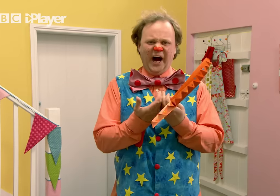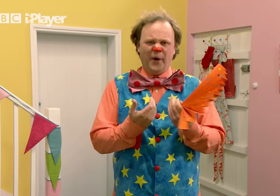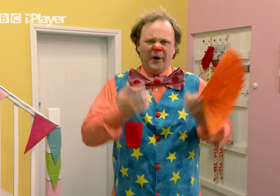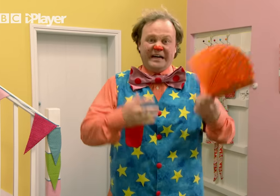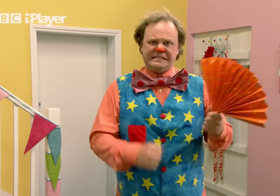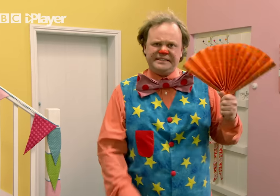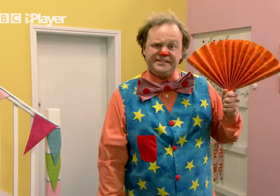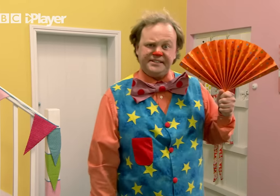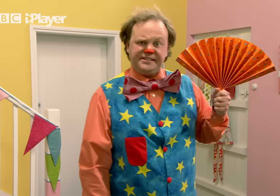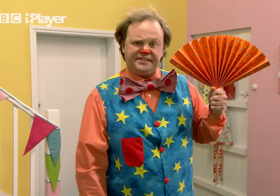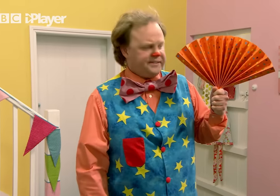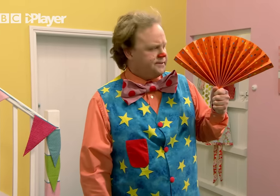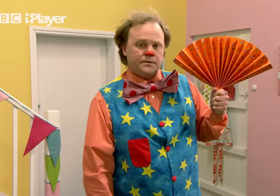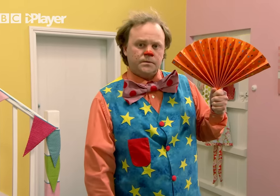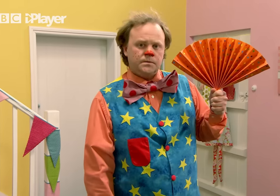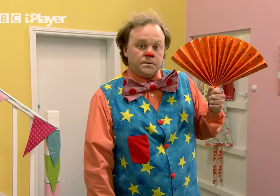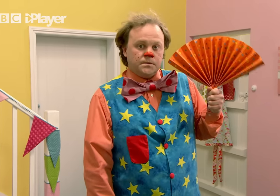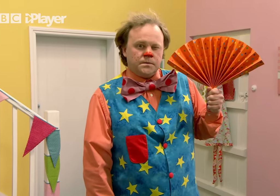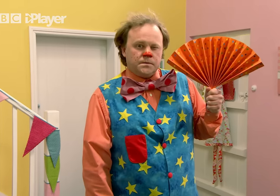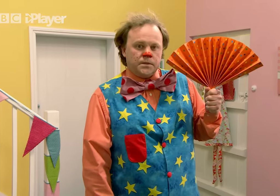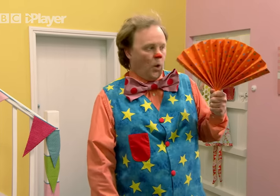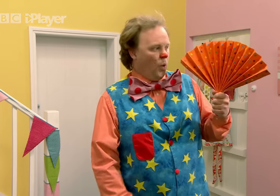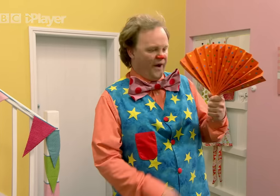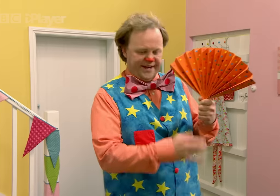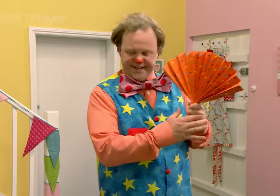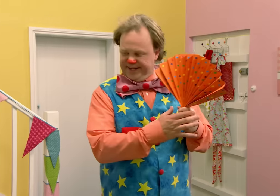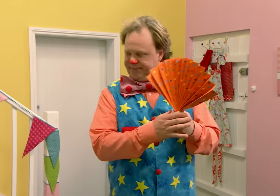How? You need to wave it about, Mr. Tumble. All right.